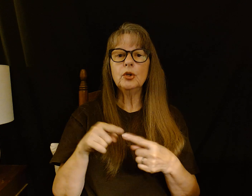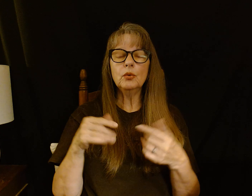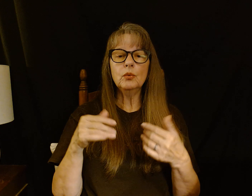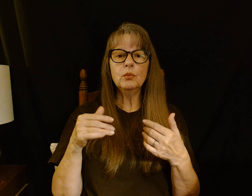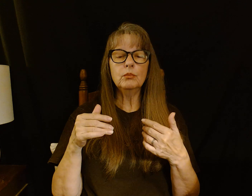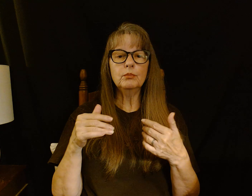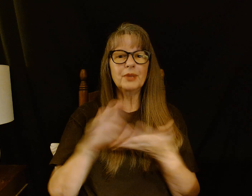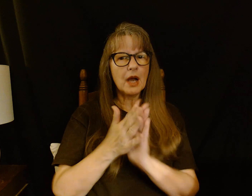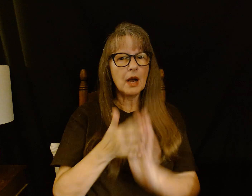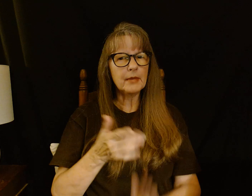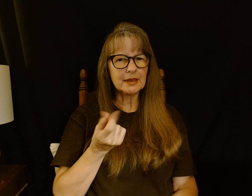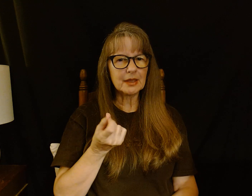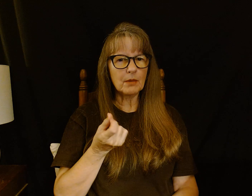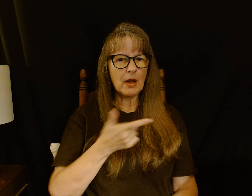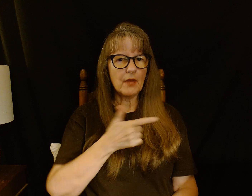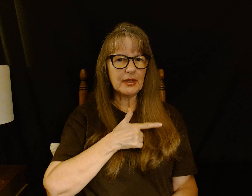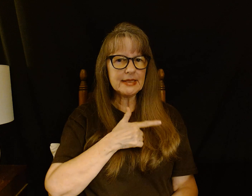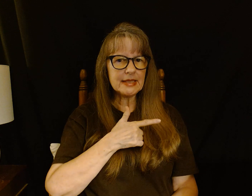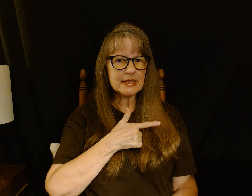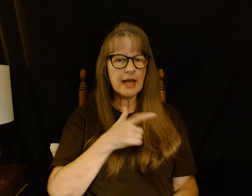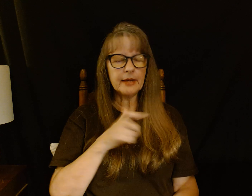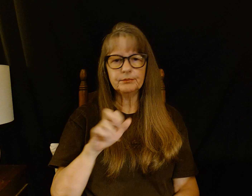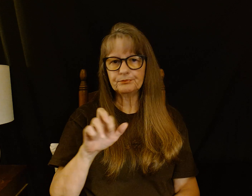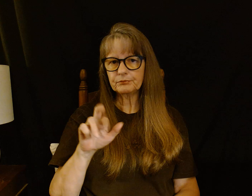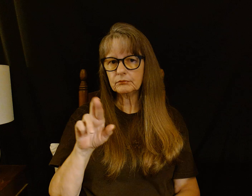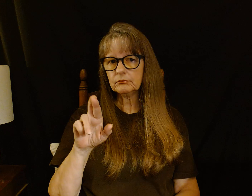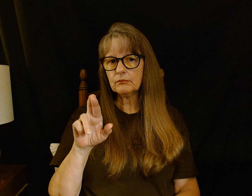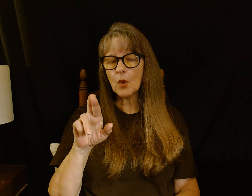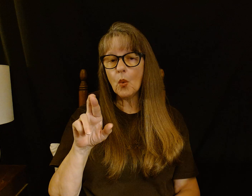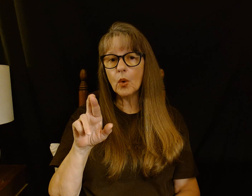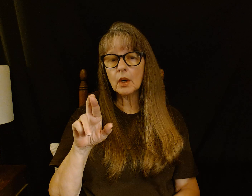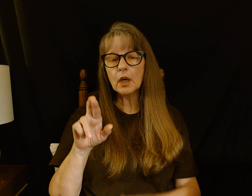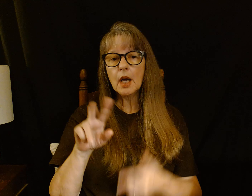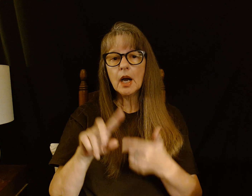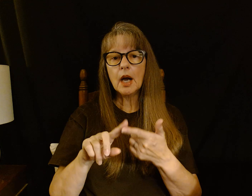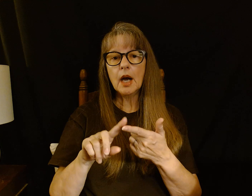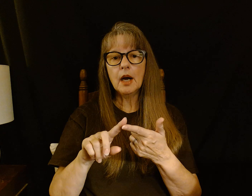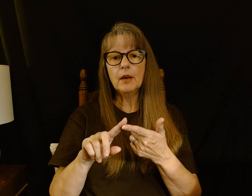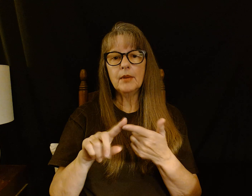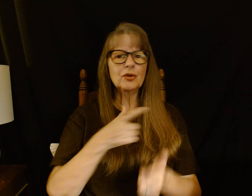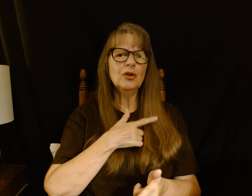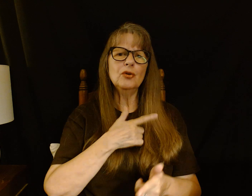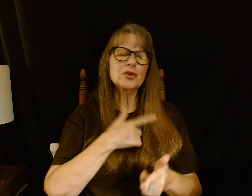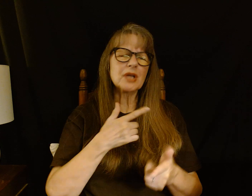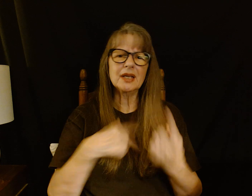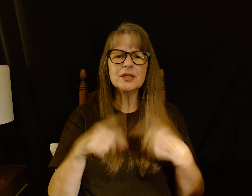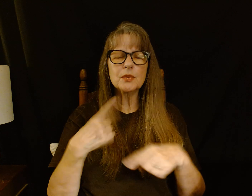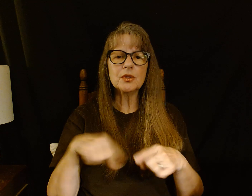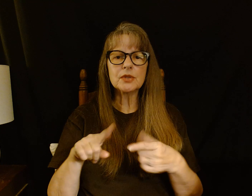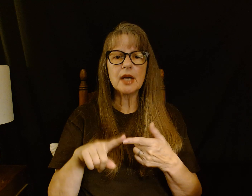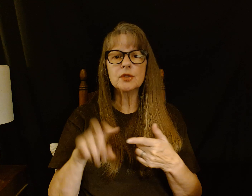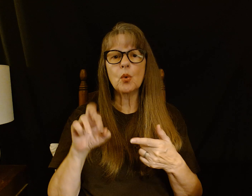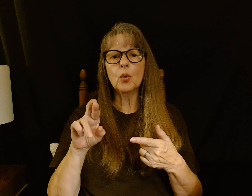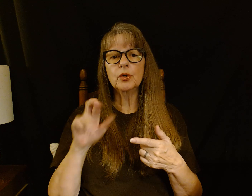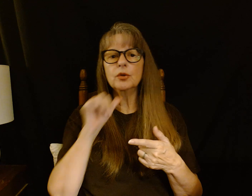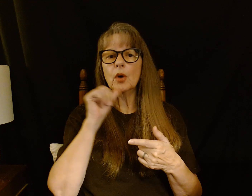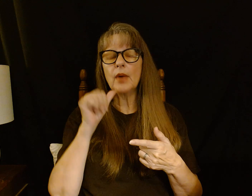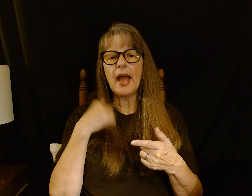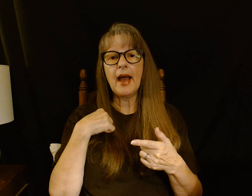you become a little bit on the lazy side, or and you're just kind of lazy with your signs, or you don't have